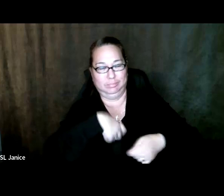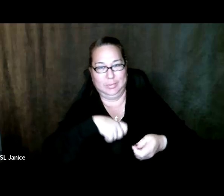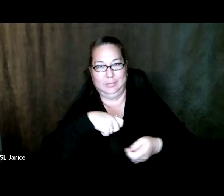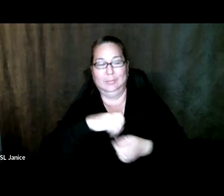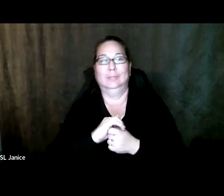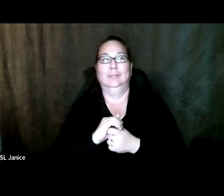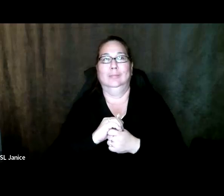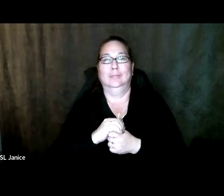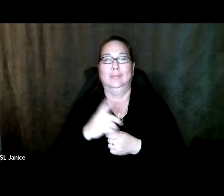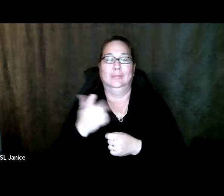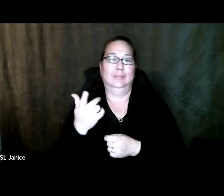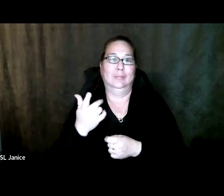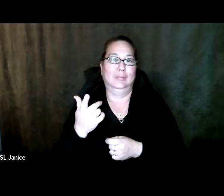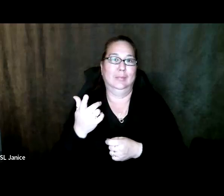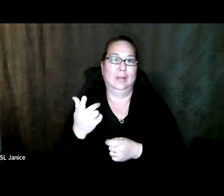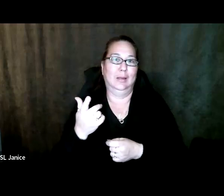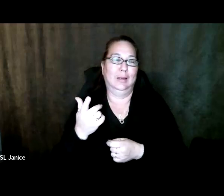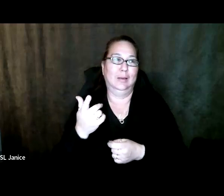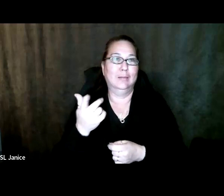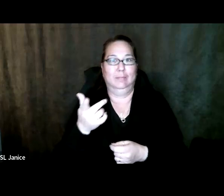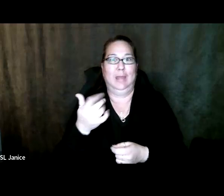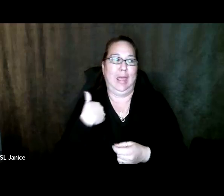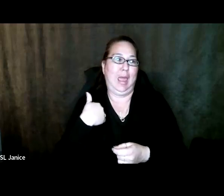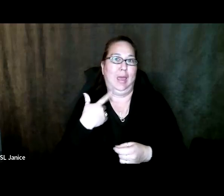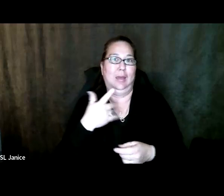from underperforming to a great success story.